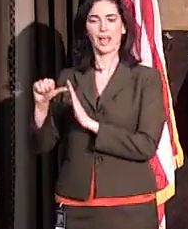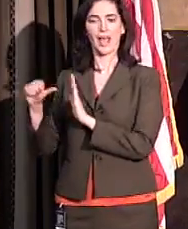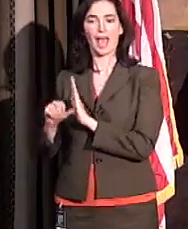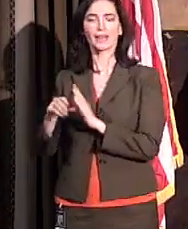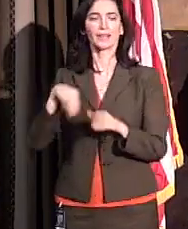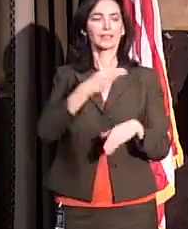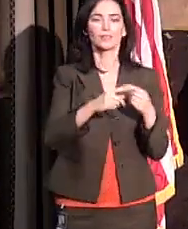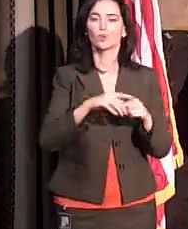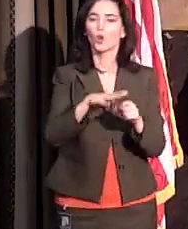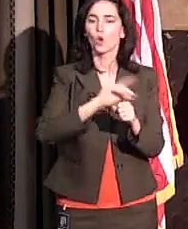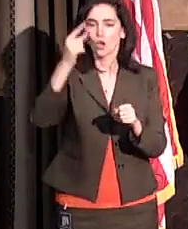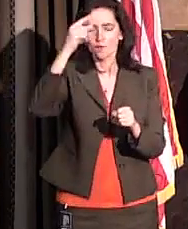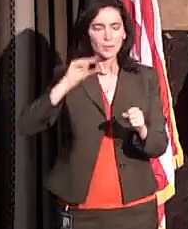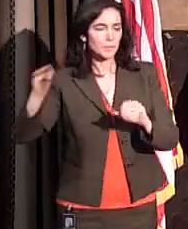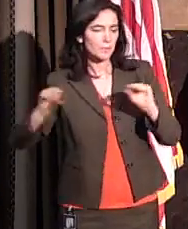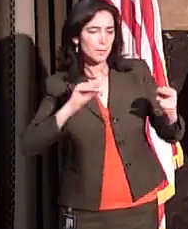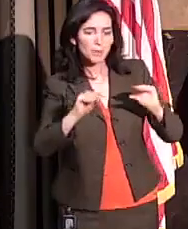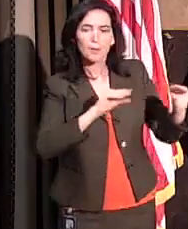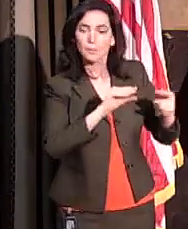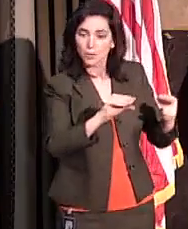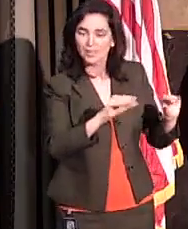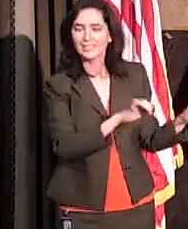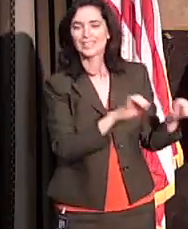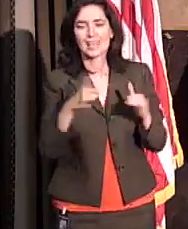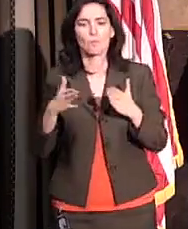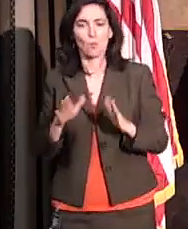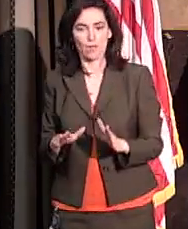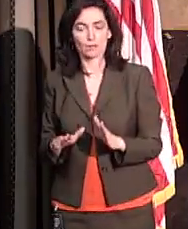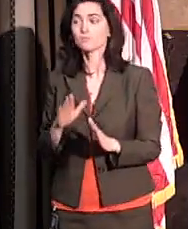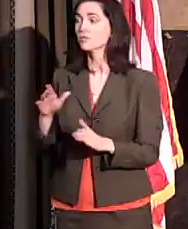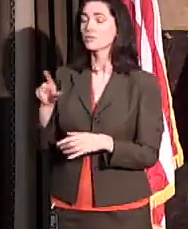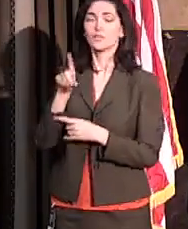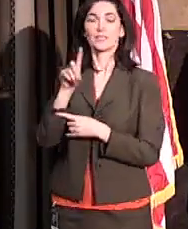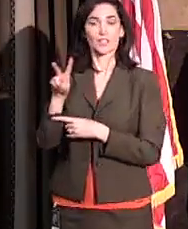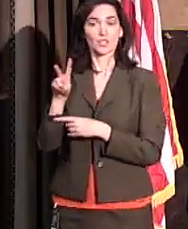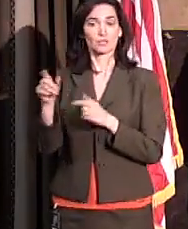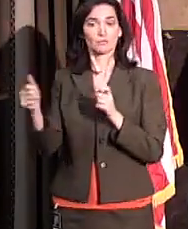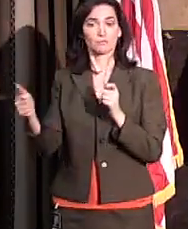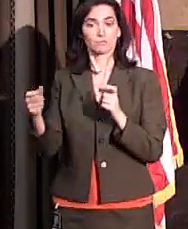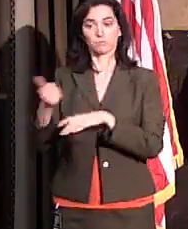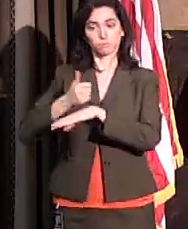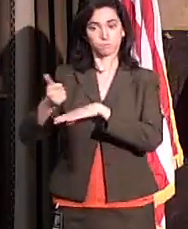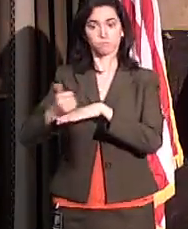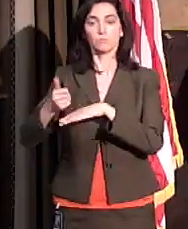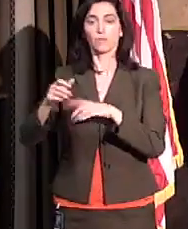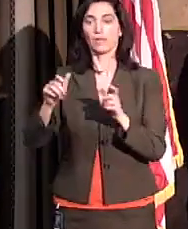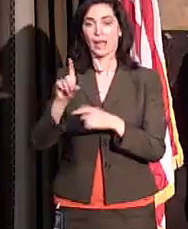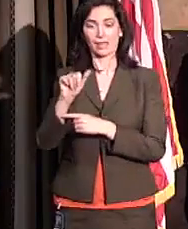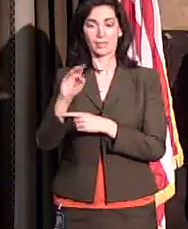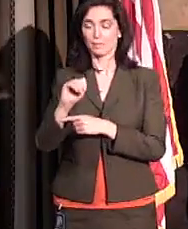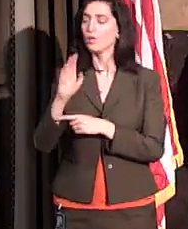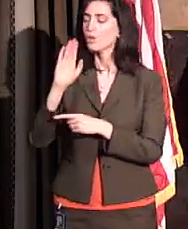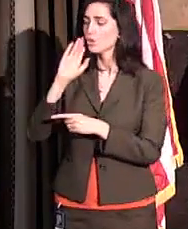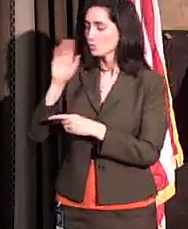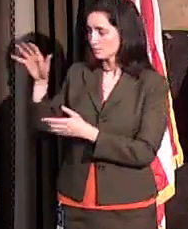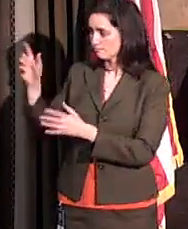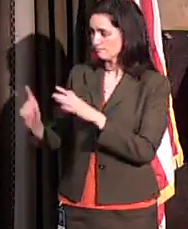So the Division of Administration would set up a program, the ports come in and show their lost revenue, and then they would draw against the $50